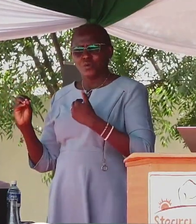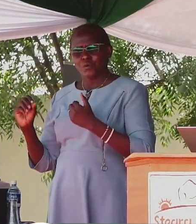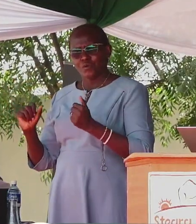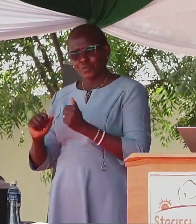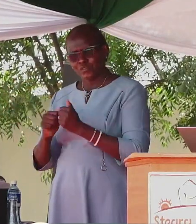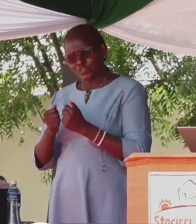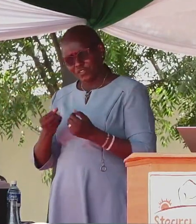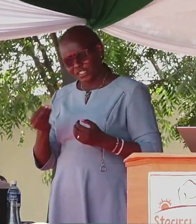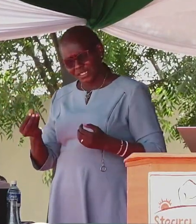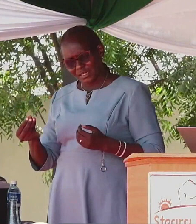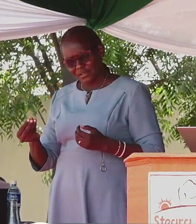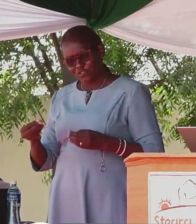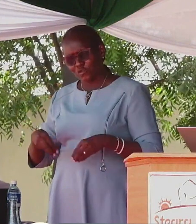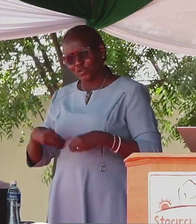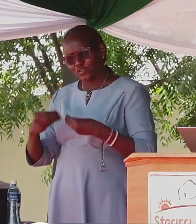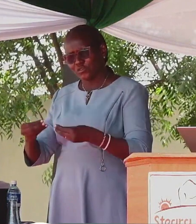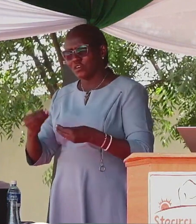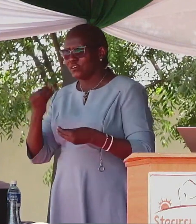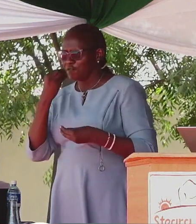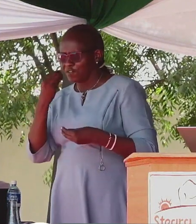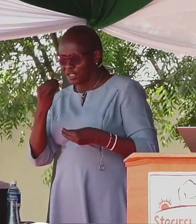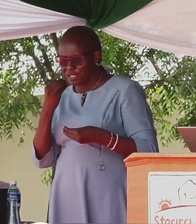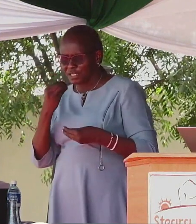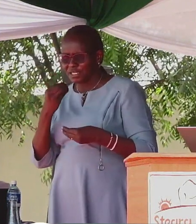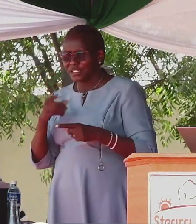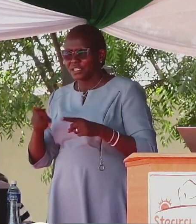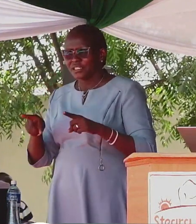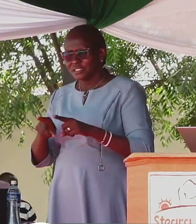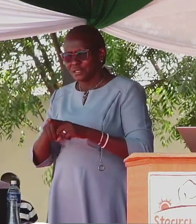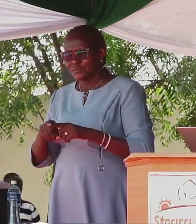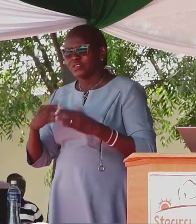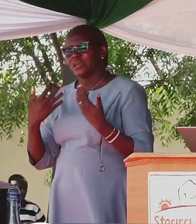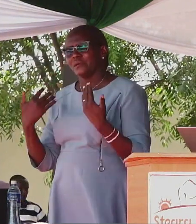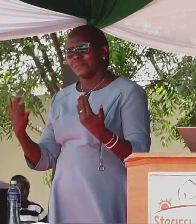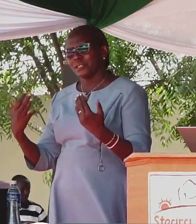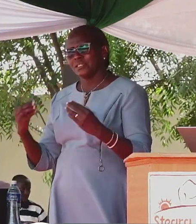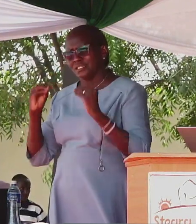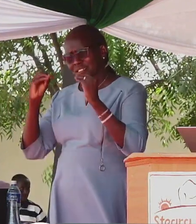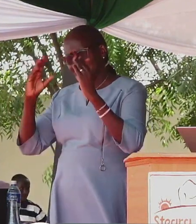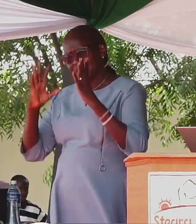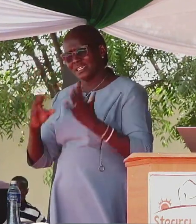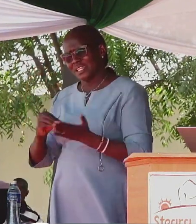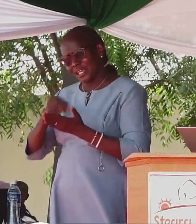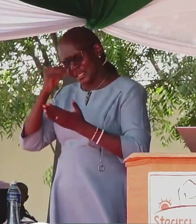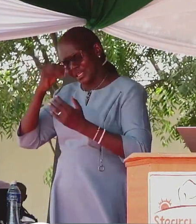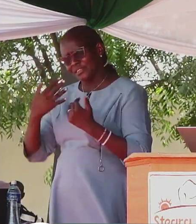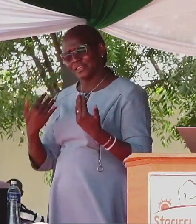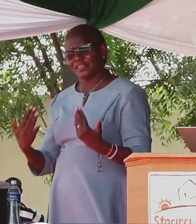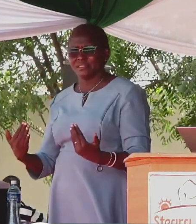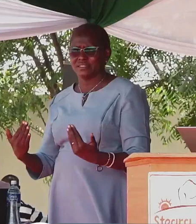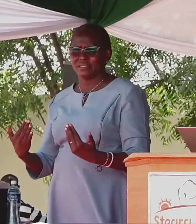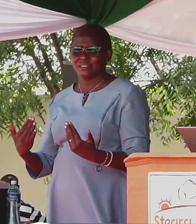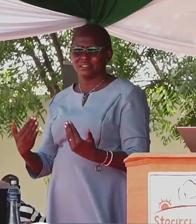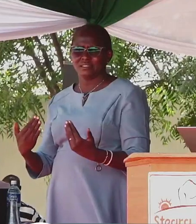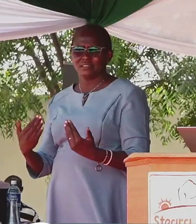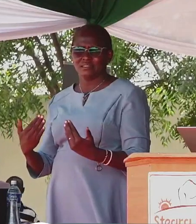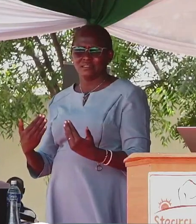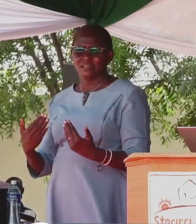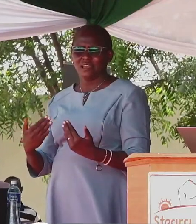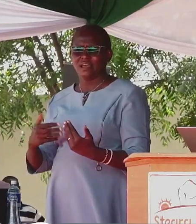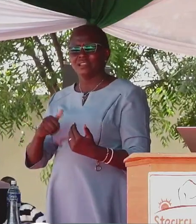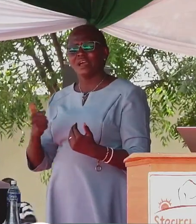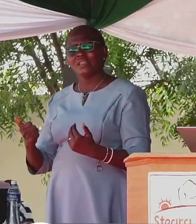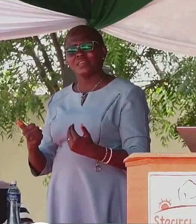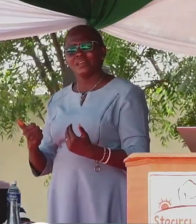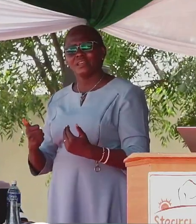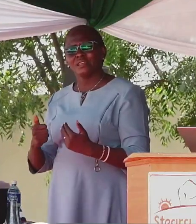money goes towards school feeding as well as instructional material, teaching learning material, and other such voted that we